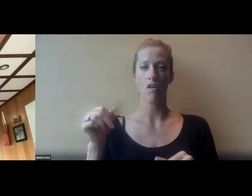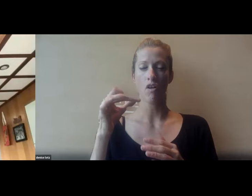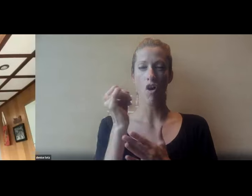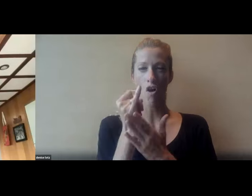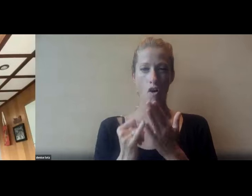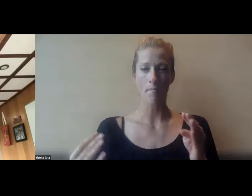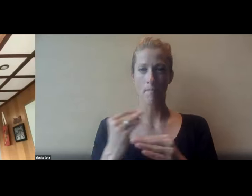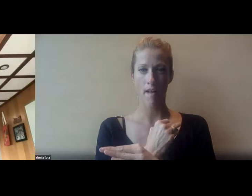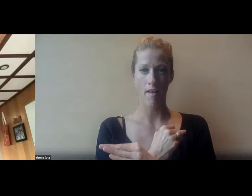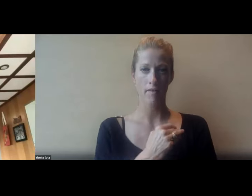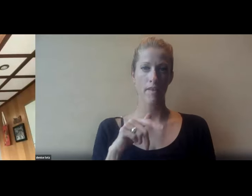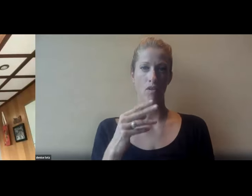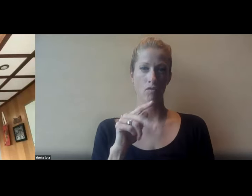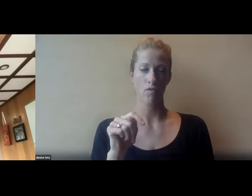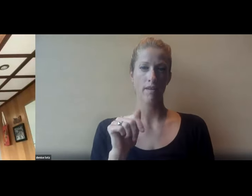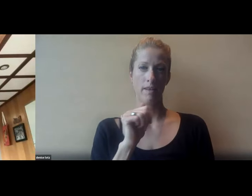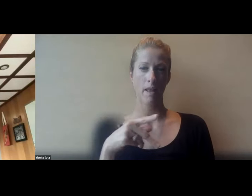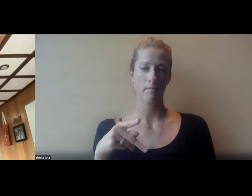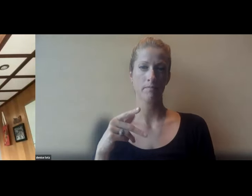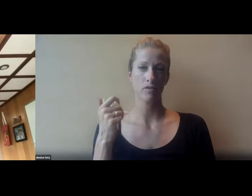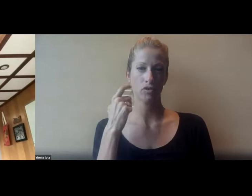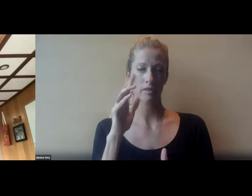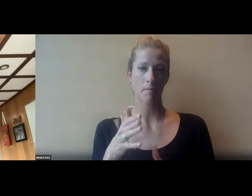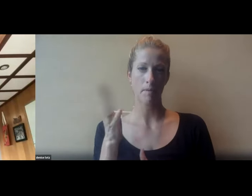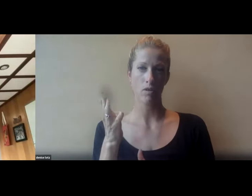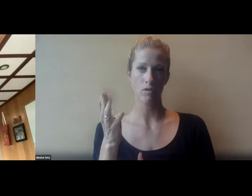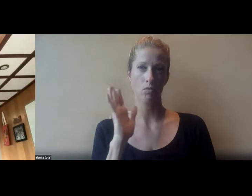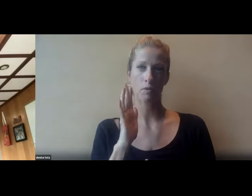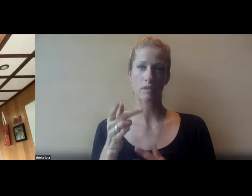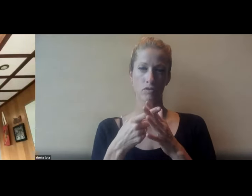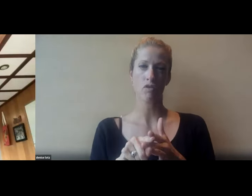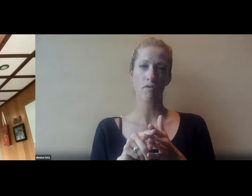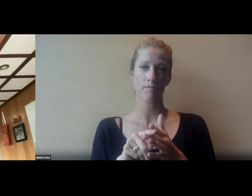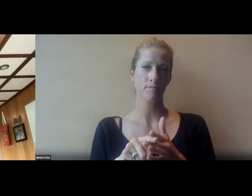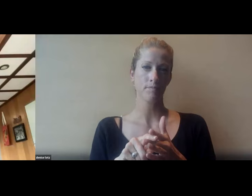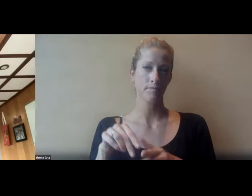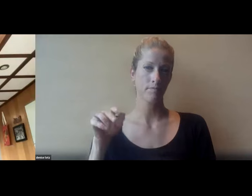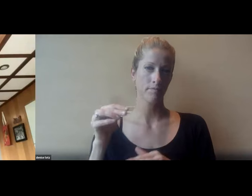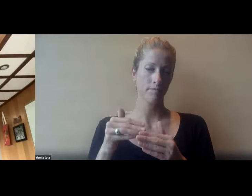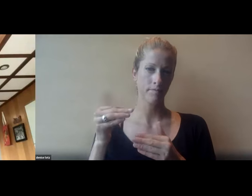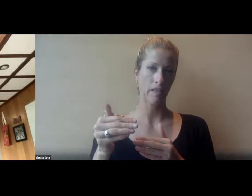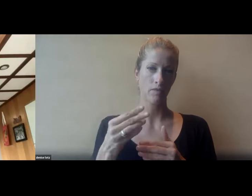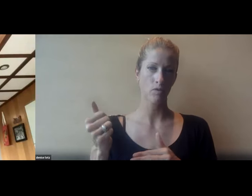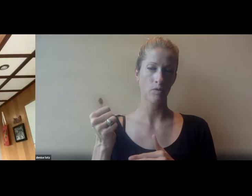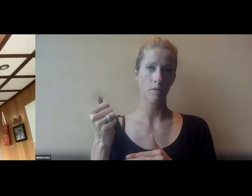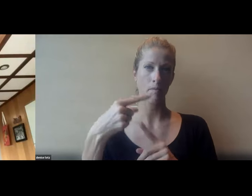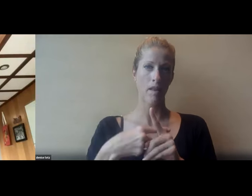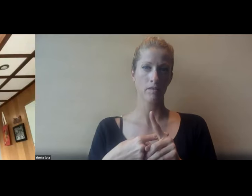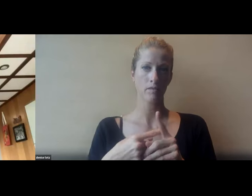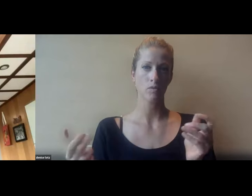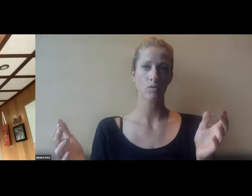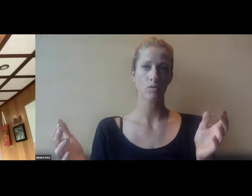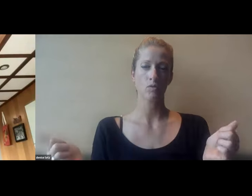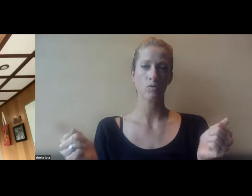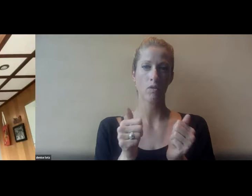the grant applications I've recently submitted, which we will be starting in the next few months, is Together and